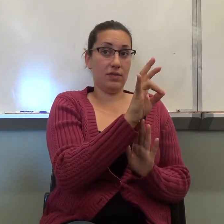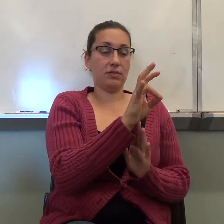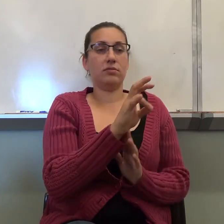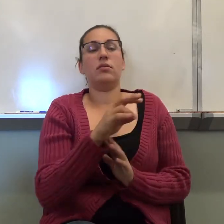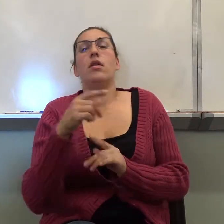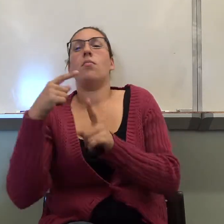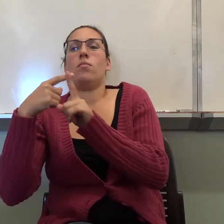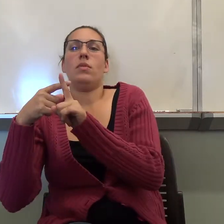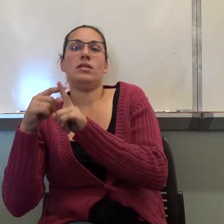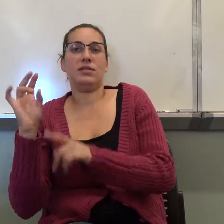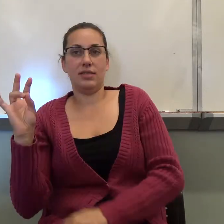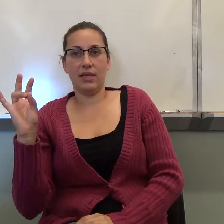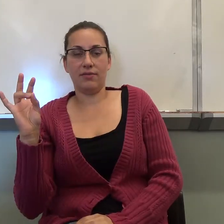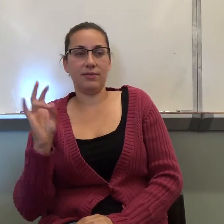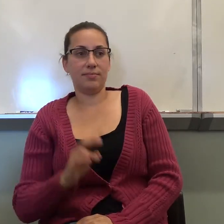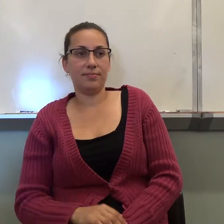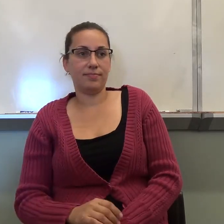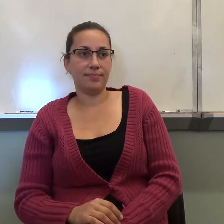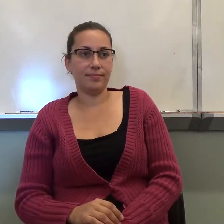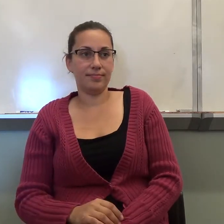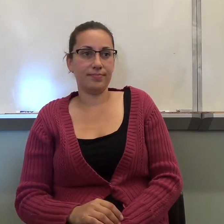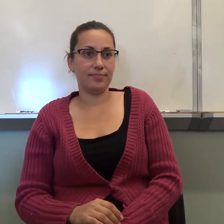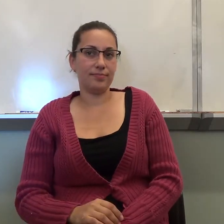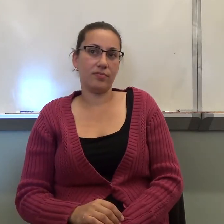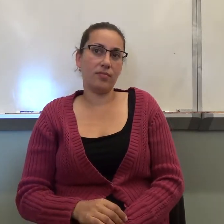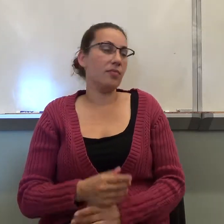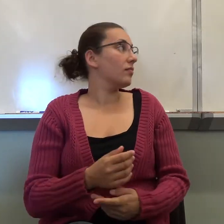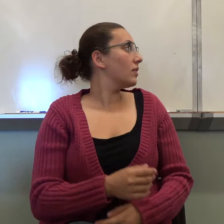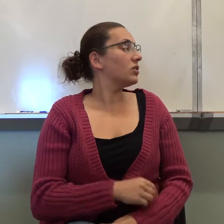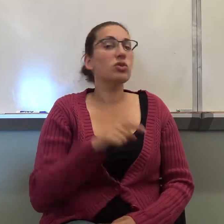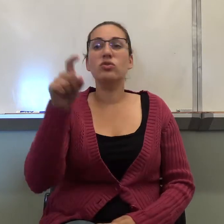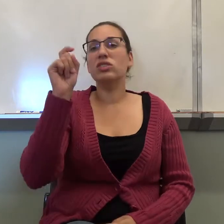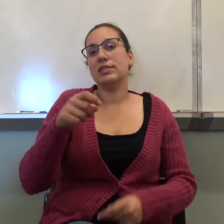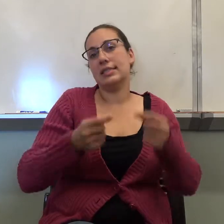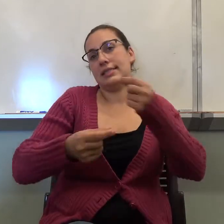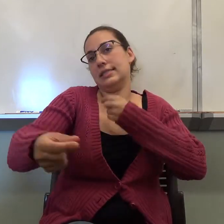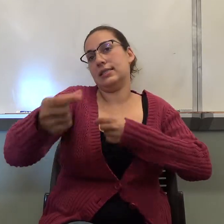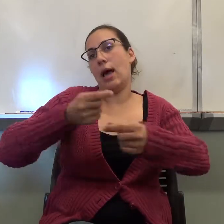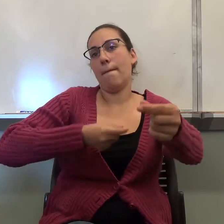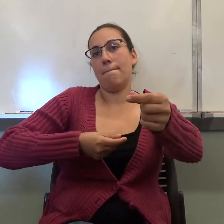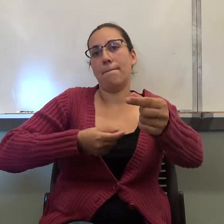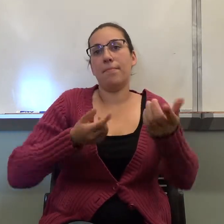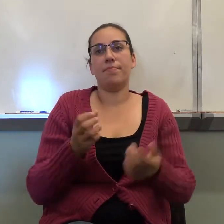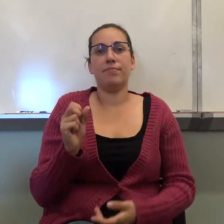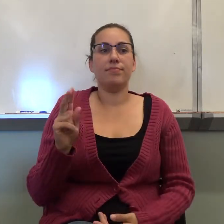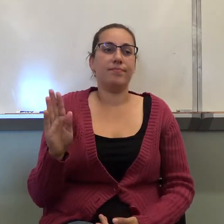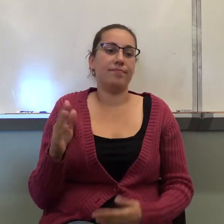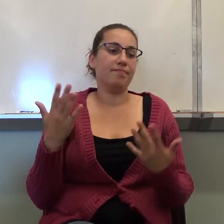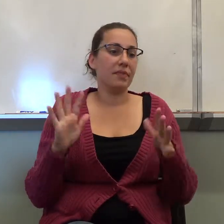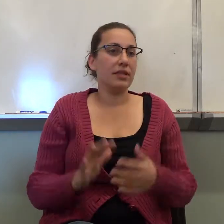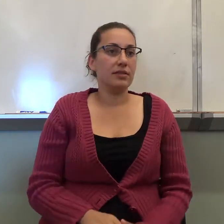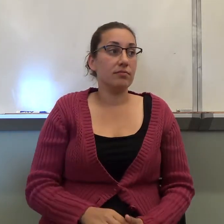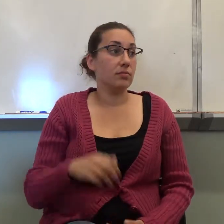That's the nature of an evaluation problem. You're stuffing numbers in for letters. Okay, any others?